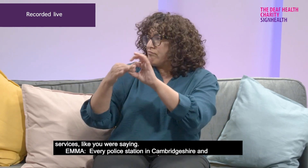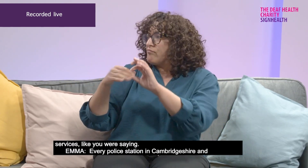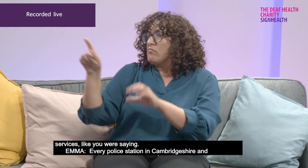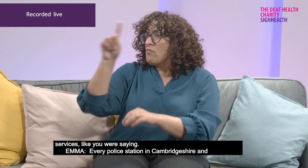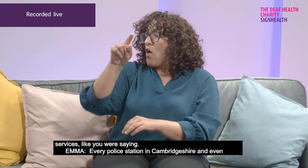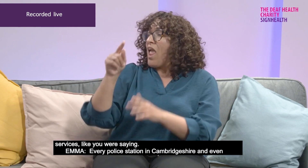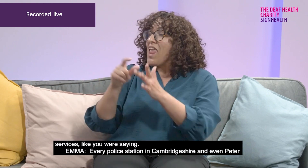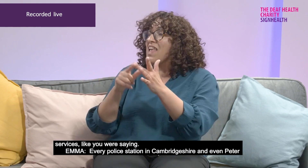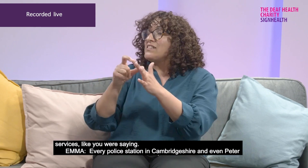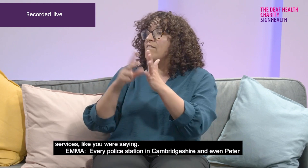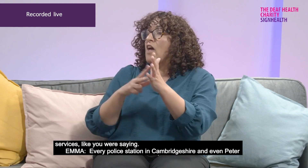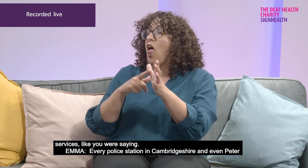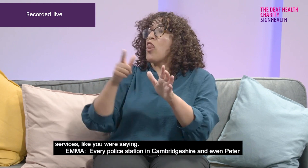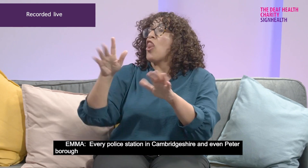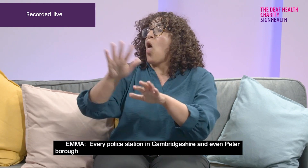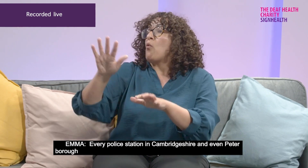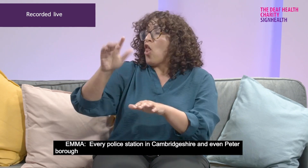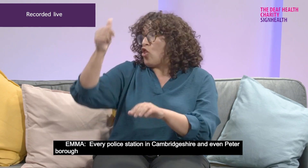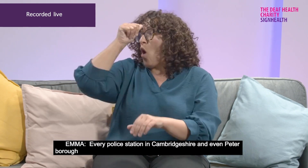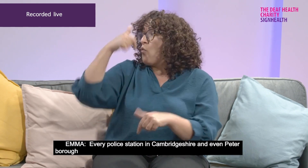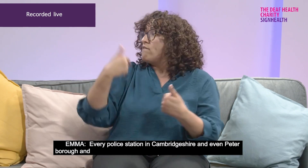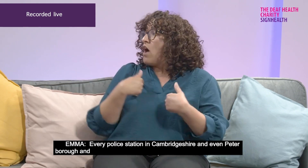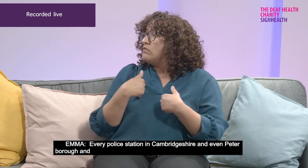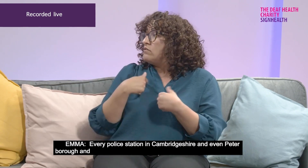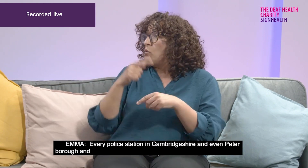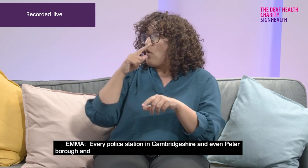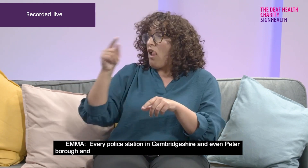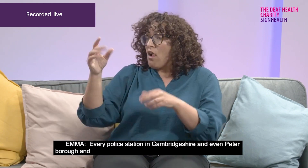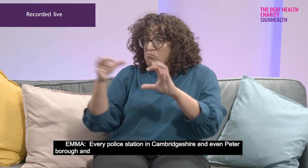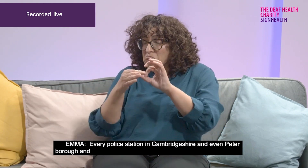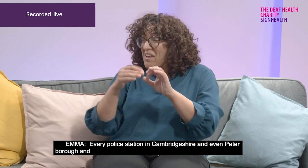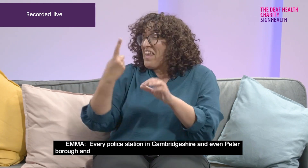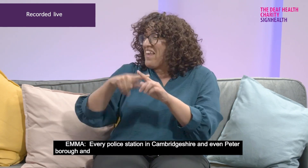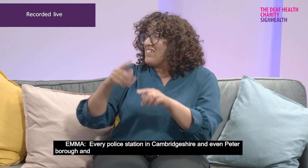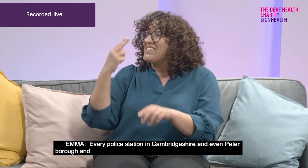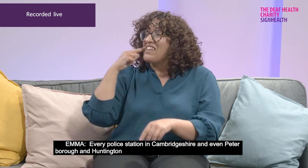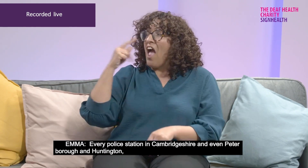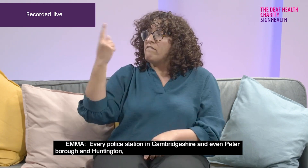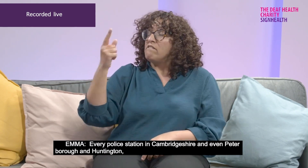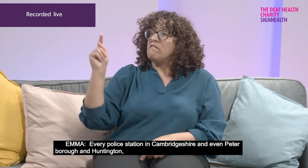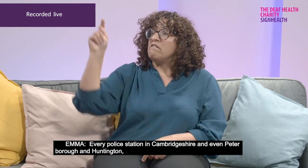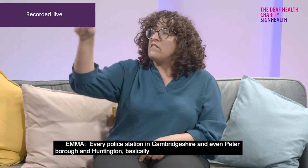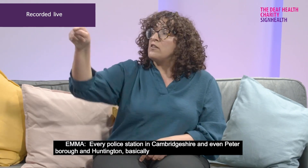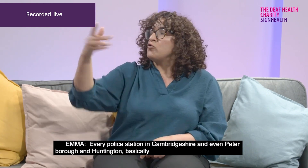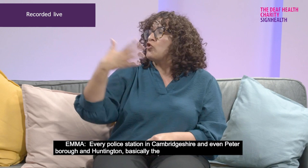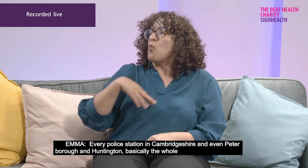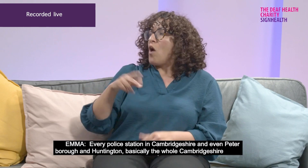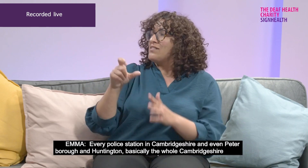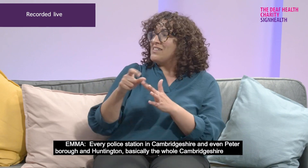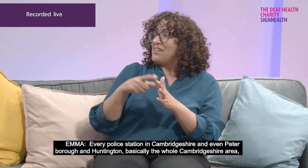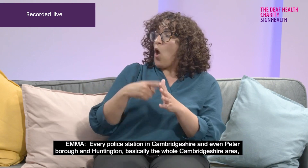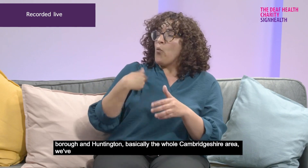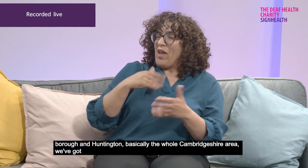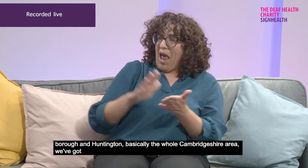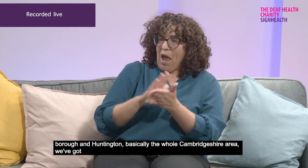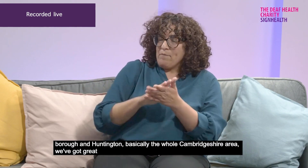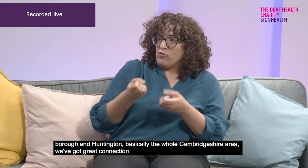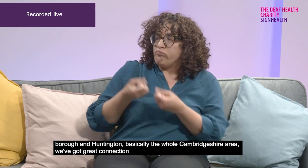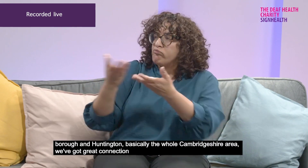and Huntingdon, a few on the edges. So Wisbeach, basically the whole Cambridgeshire area, we've got a great connection. They know of